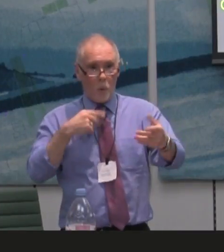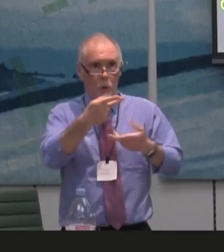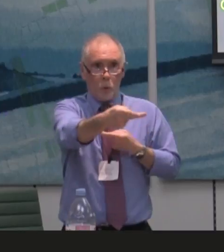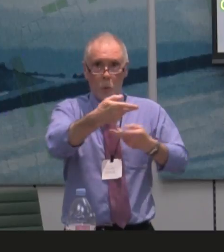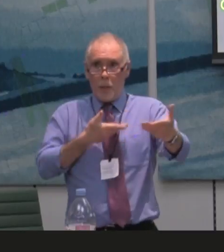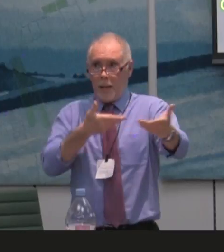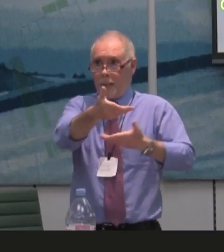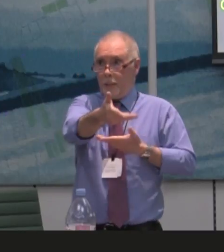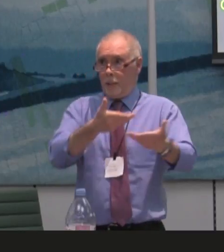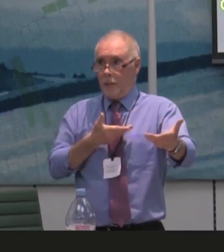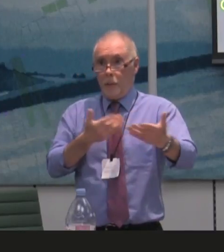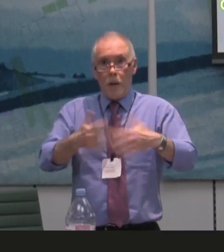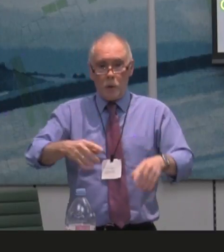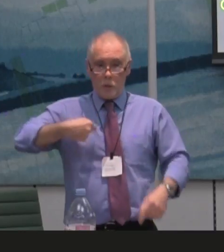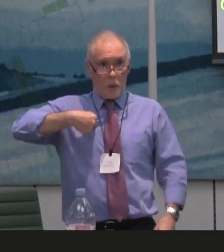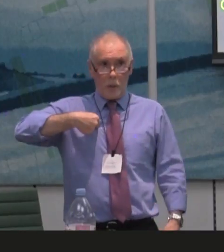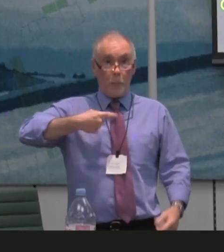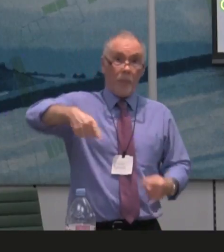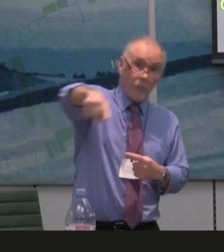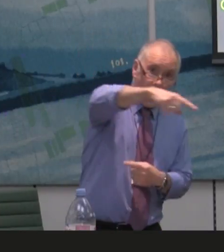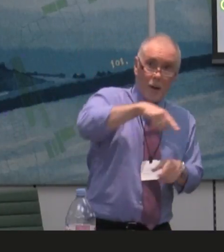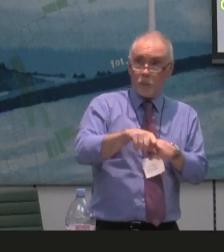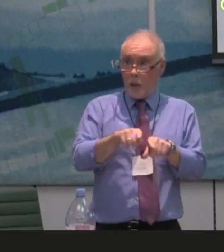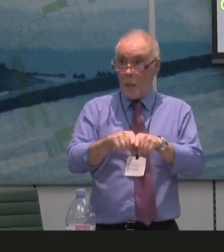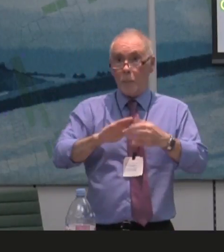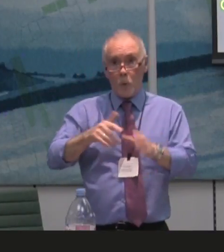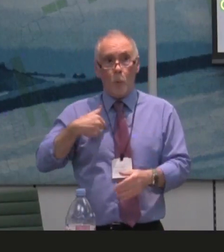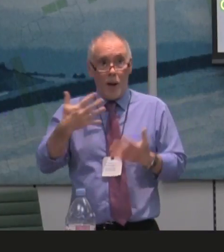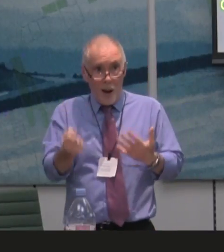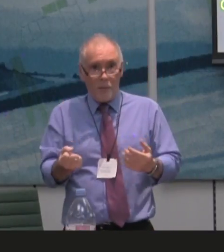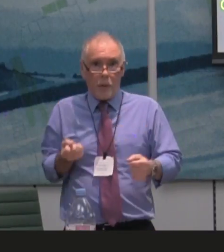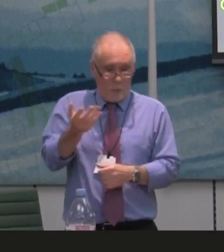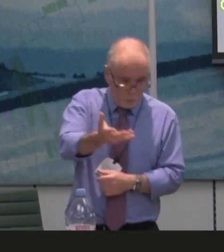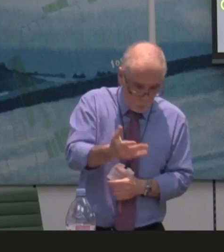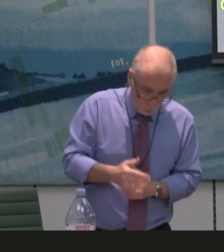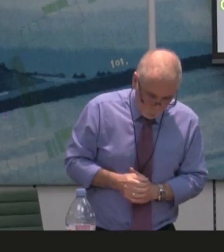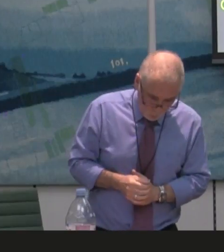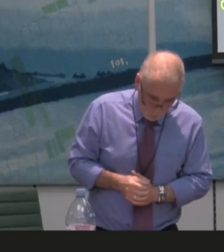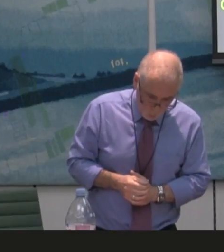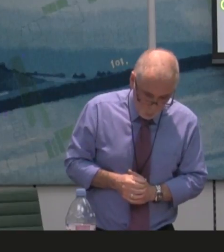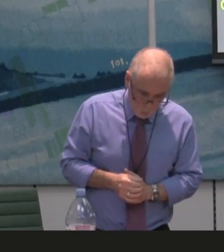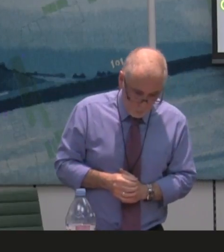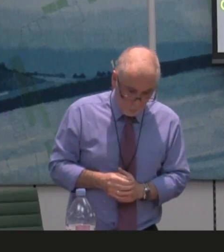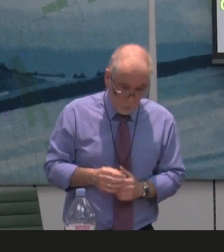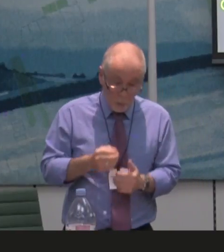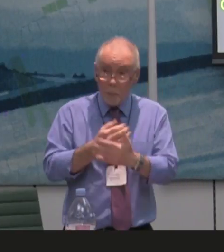But don't forget, this is a two-way street. It is not only us who benefit, it is everybody who benefits because